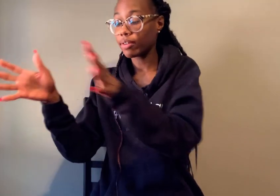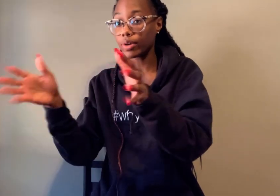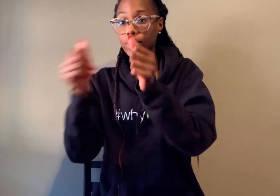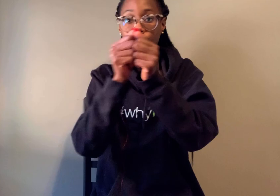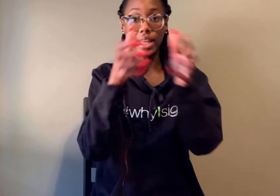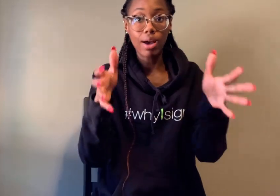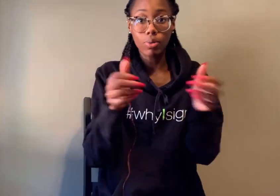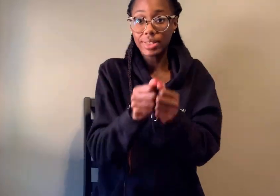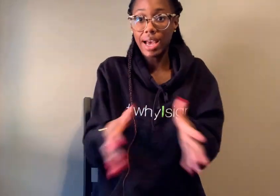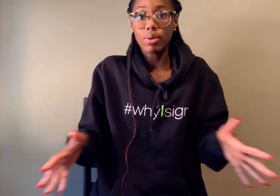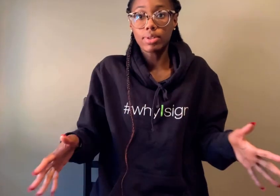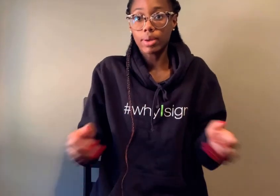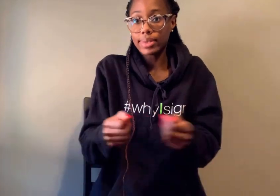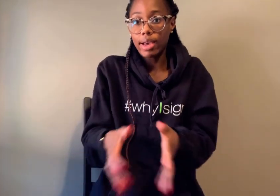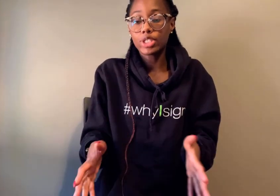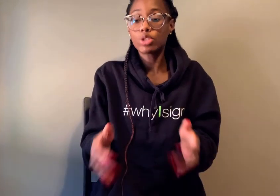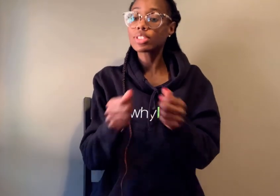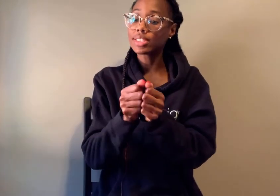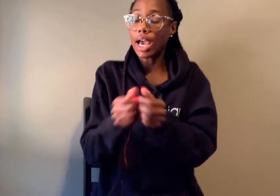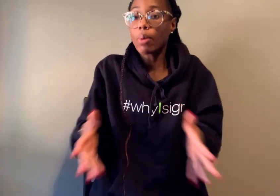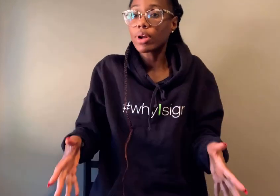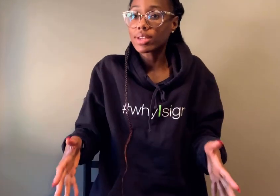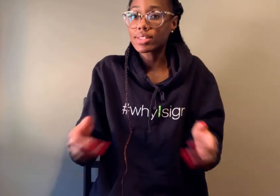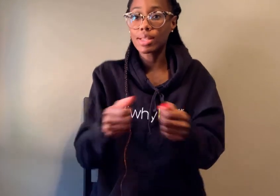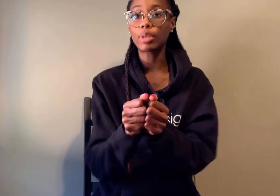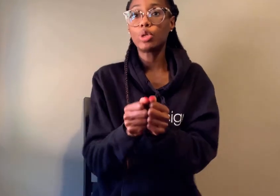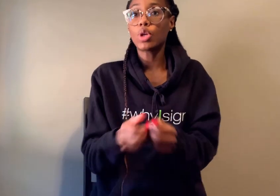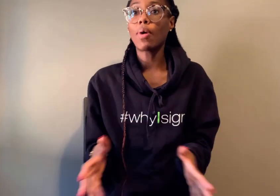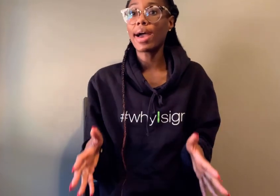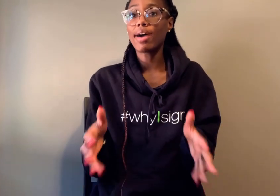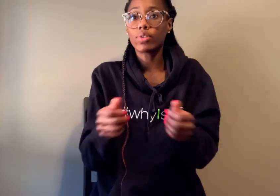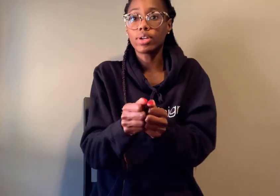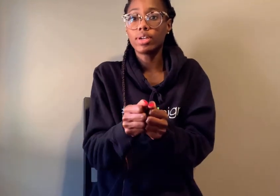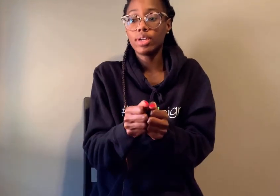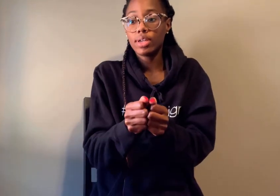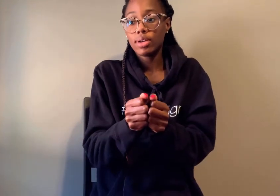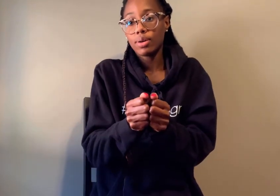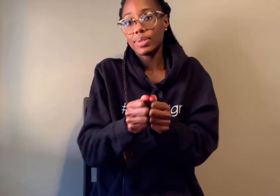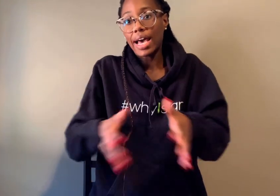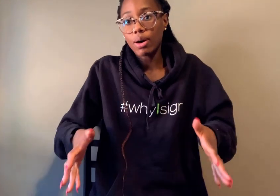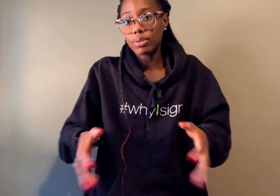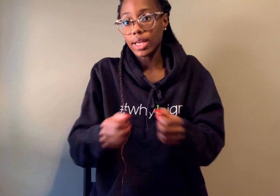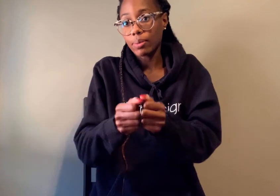wherever, without. It's usually downward because it's something you don't have, or without.